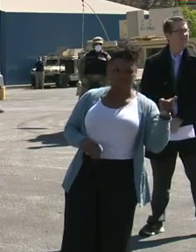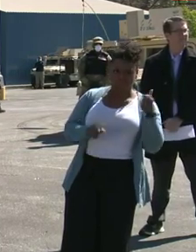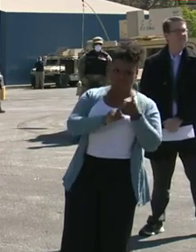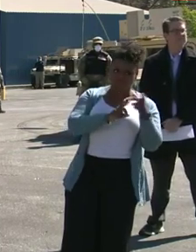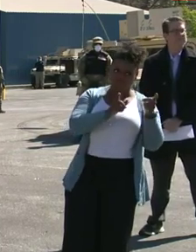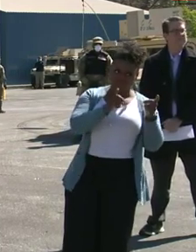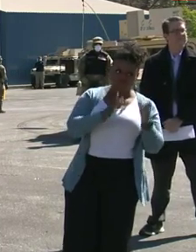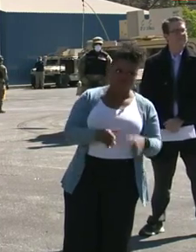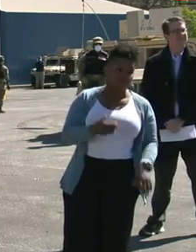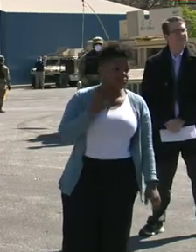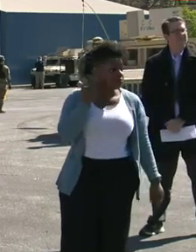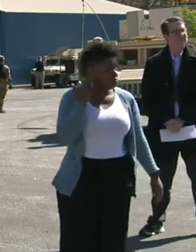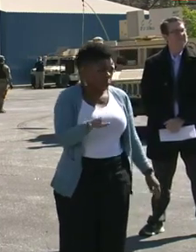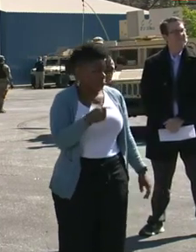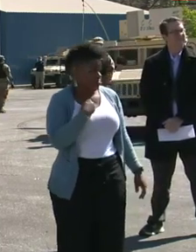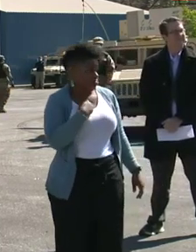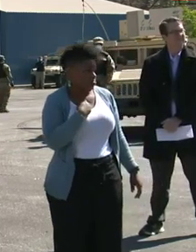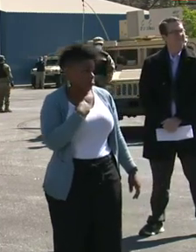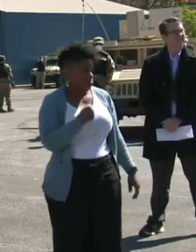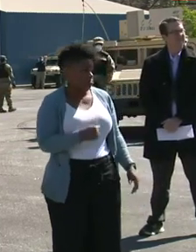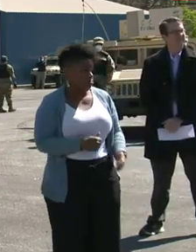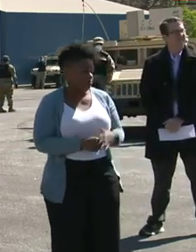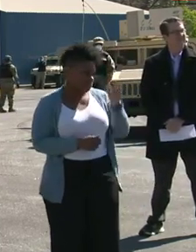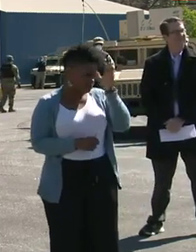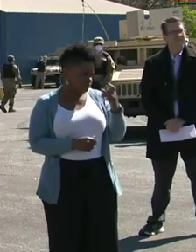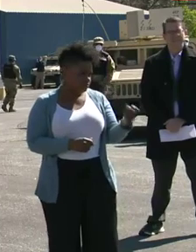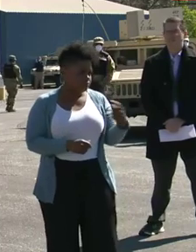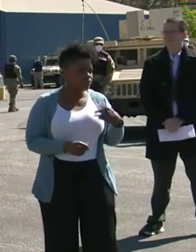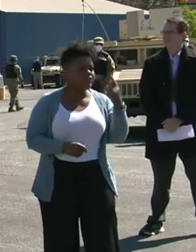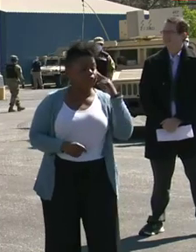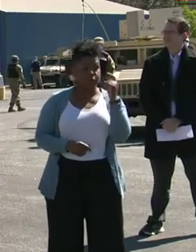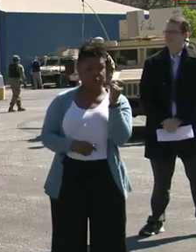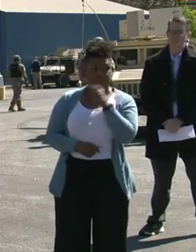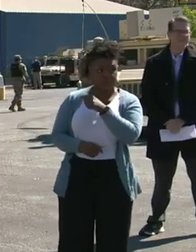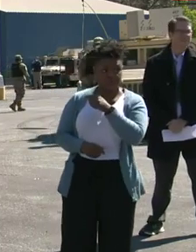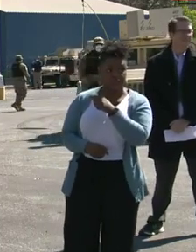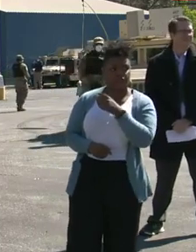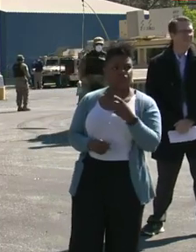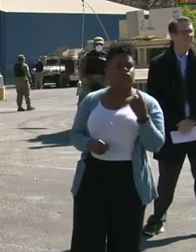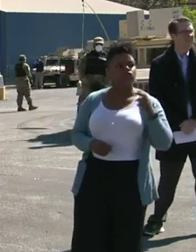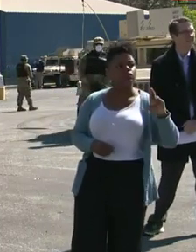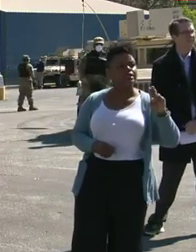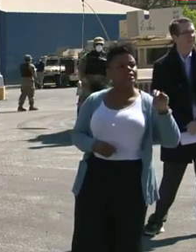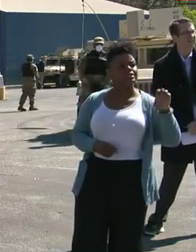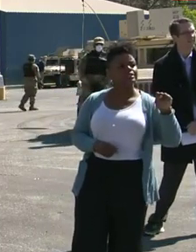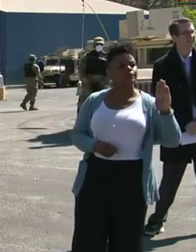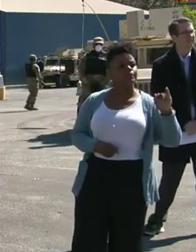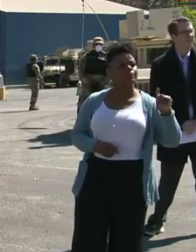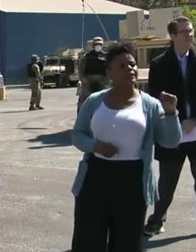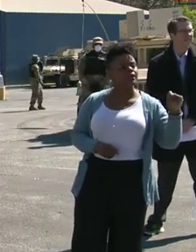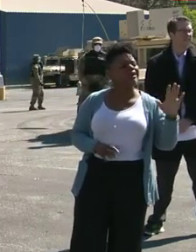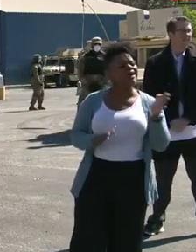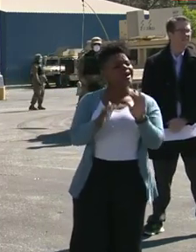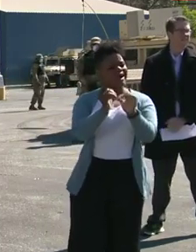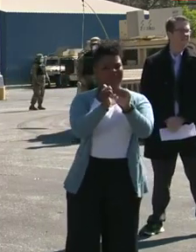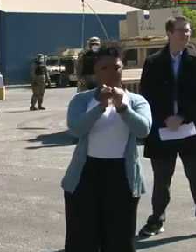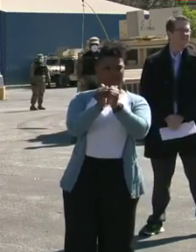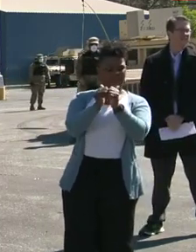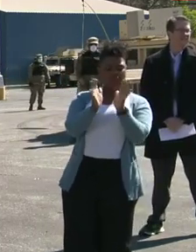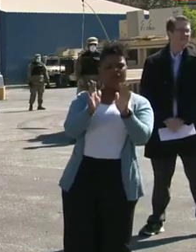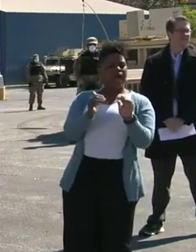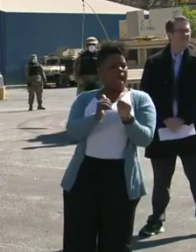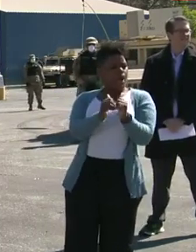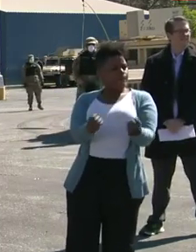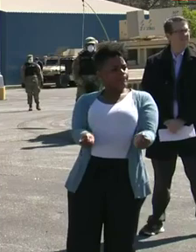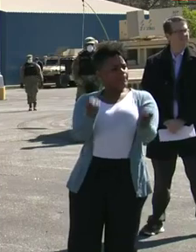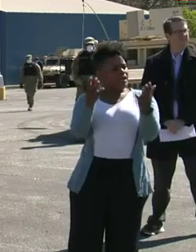Yes. Question either for you, Mayor Bowser, or for Dr. Nesbitt. How many long-term care facilities are in the city?